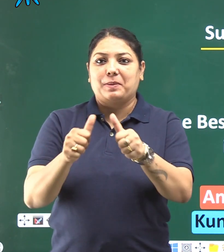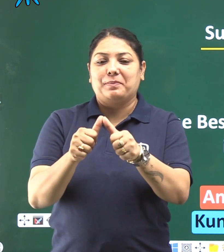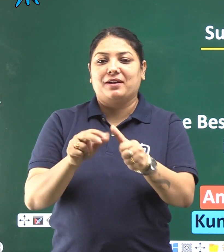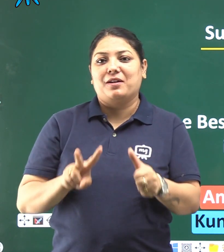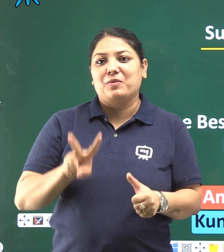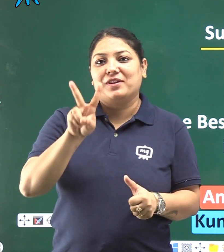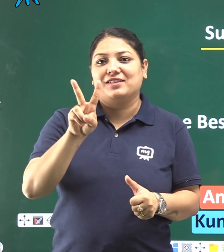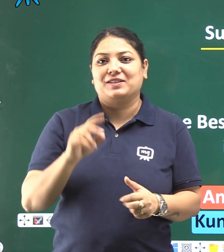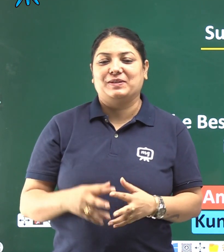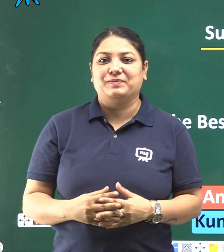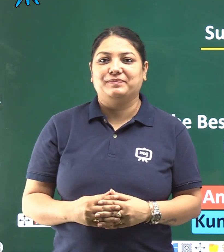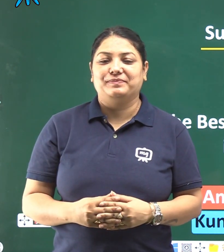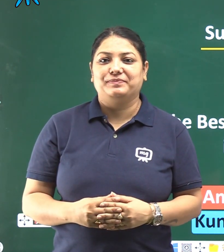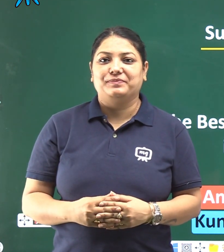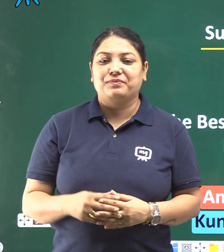Vaishnav.